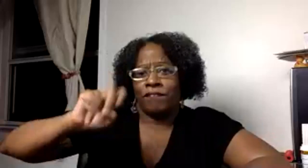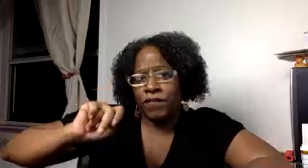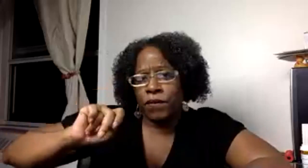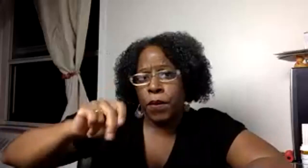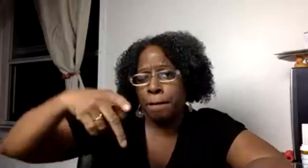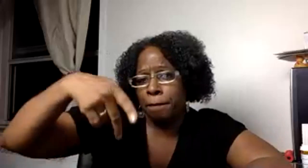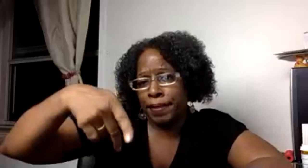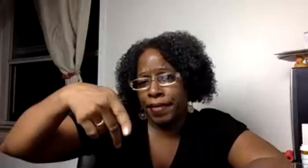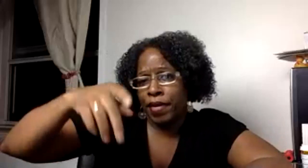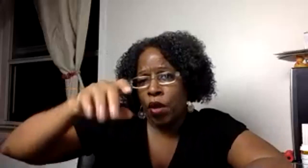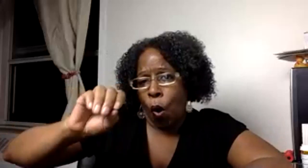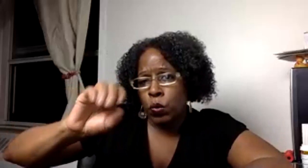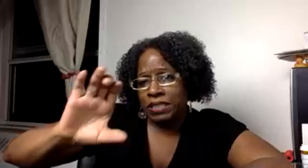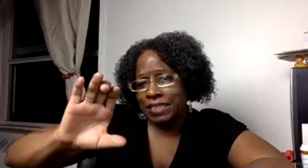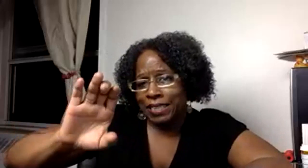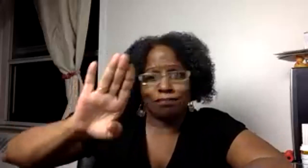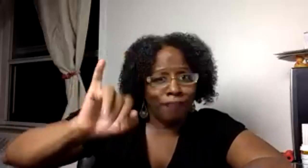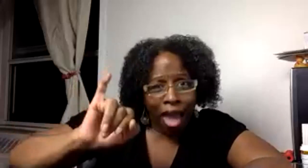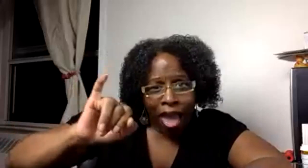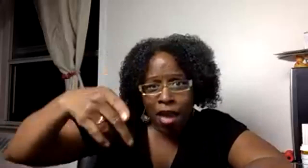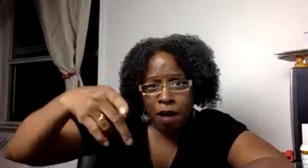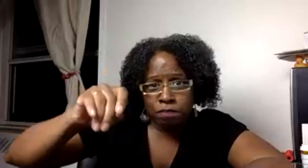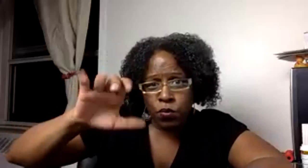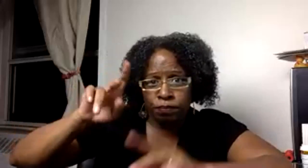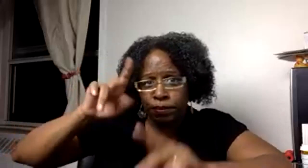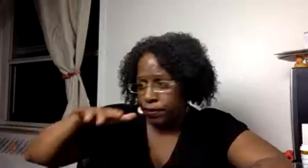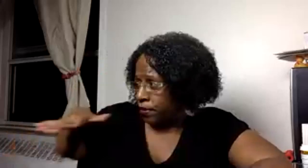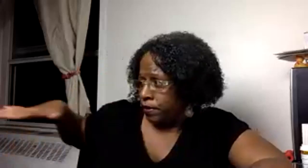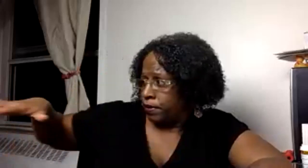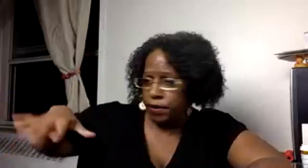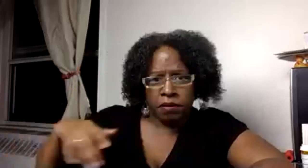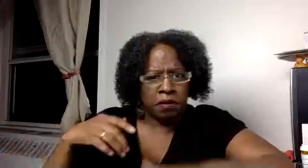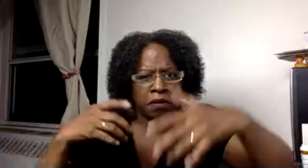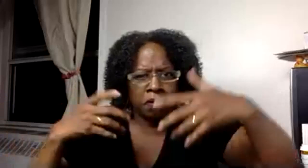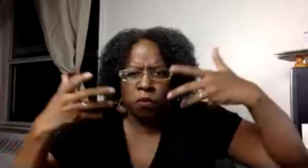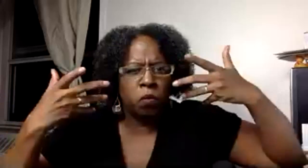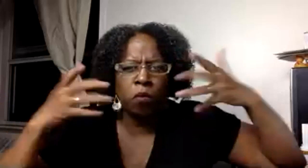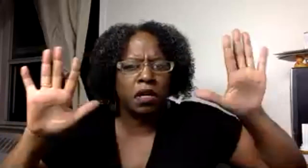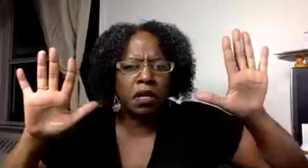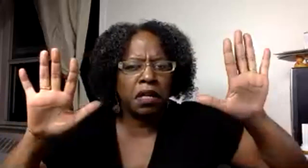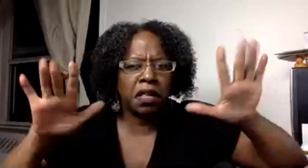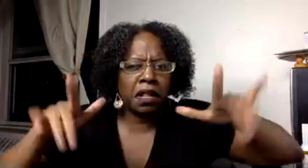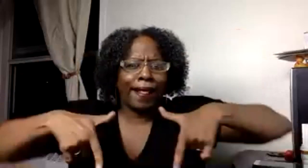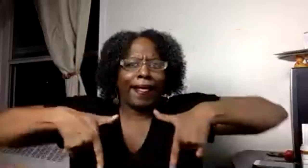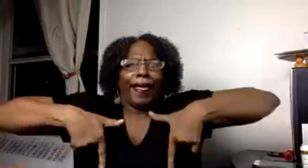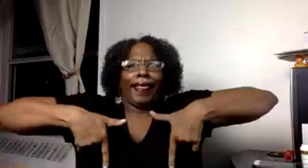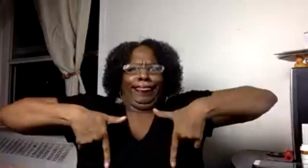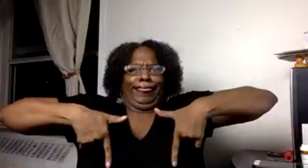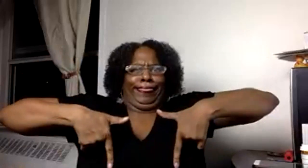to wear labels for the benefit of the white population to understand. So people of color, Black, Indigenous, we don't want to be